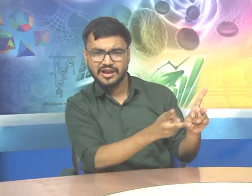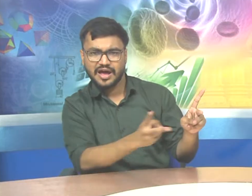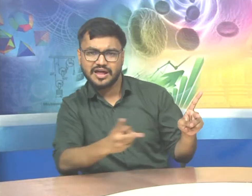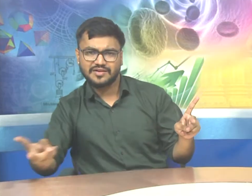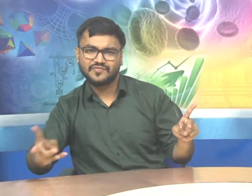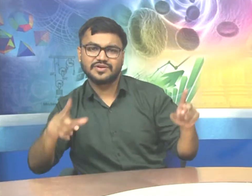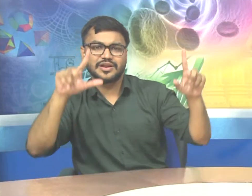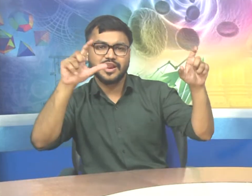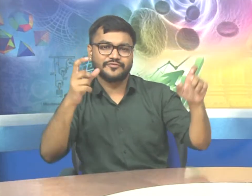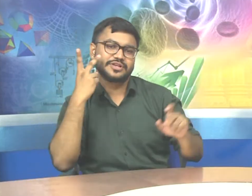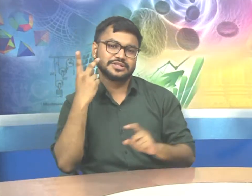chemical,